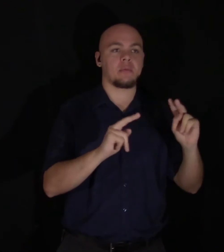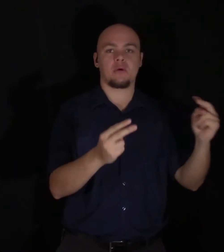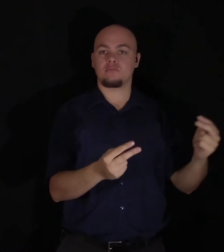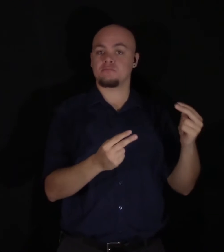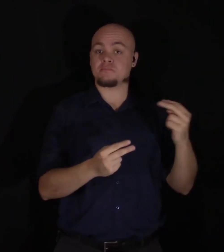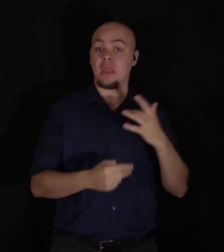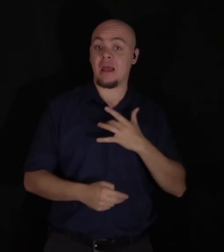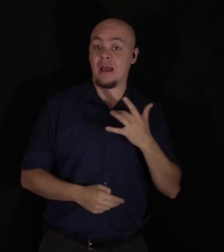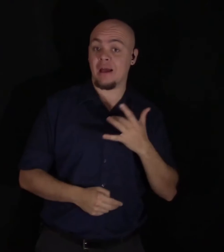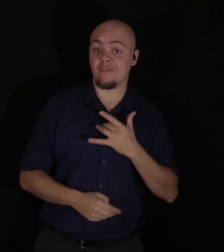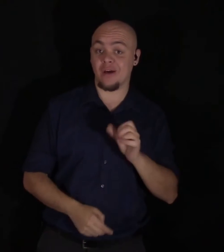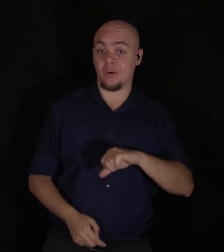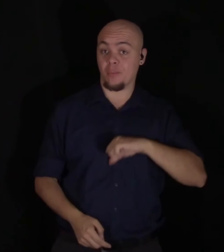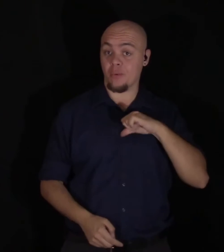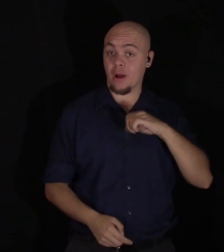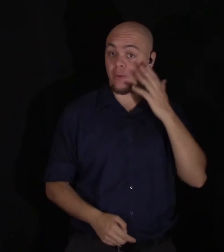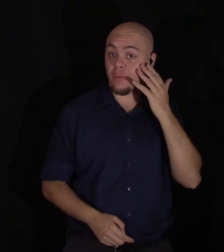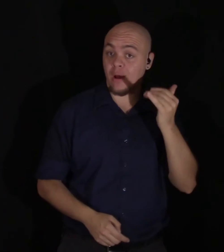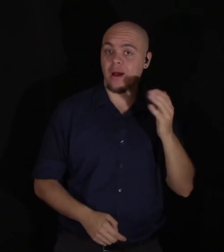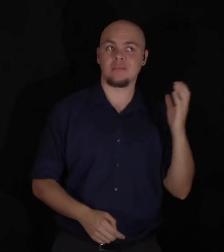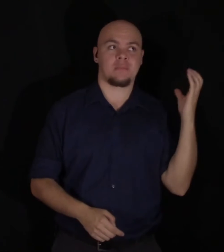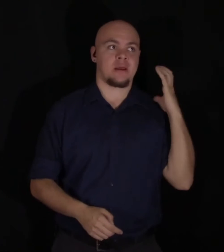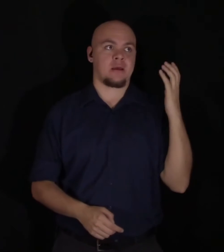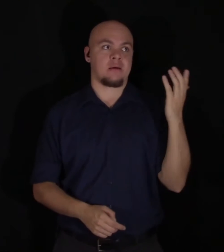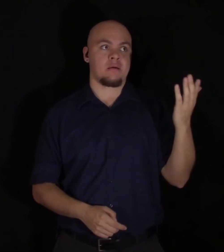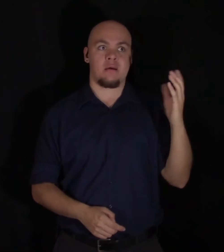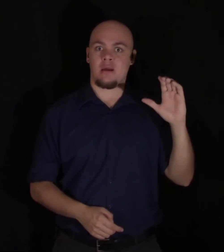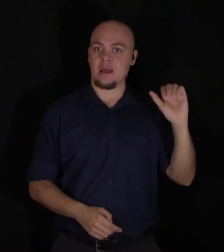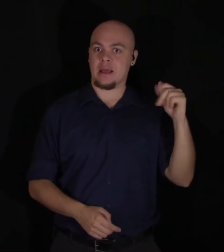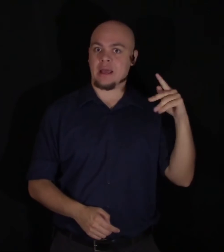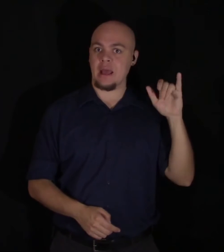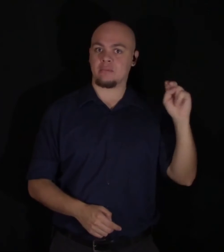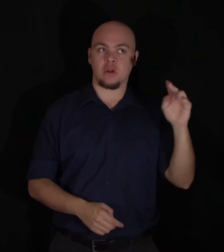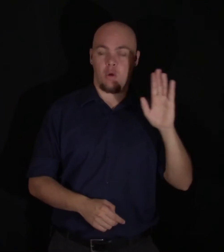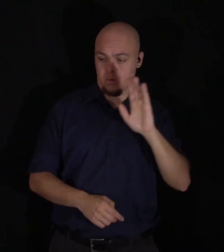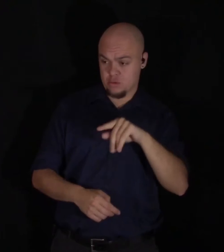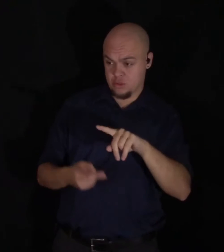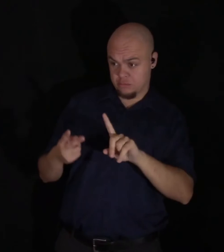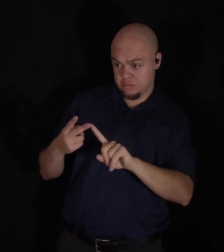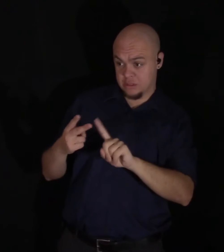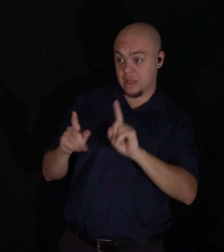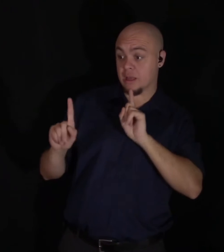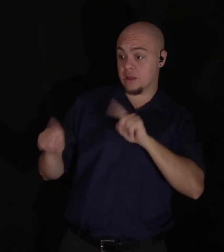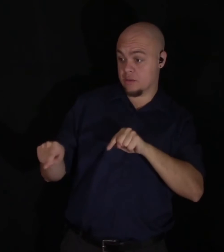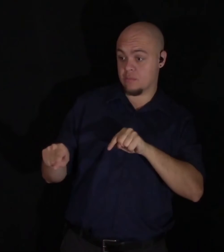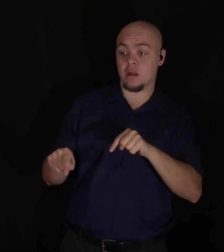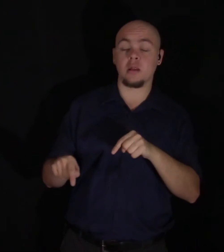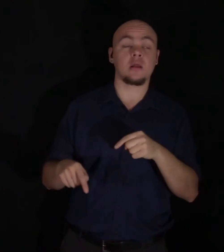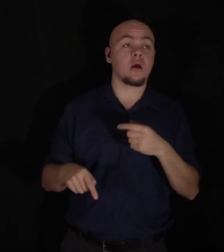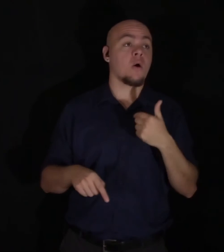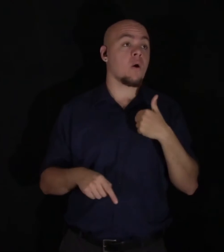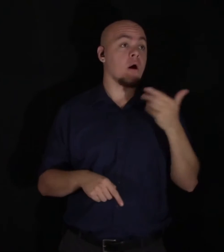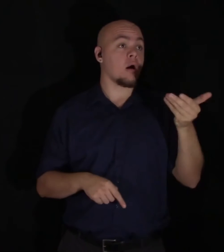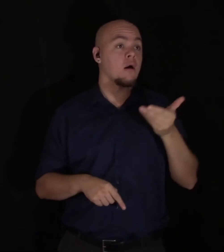little proud when my captain offered me the second dignity in the vessel, and entreated me to remain with the